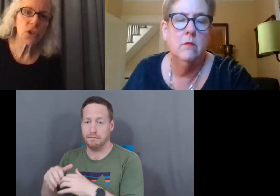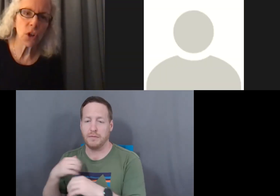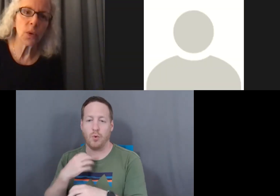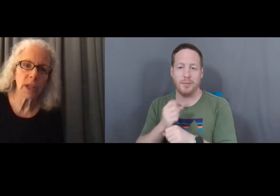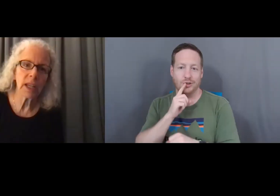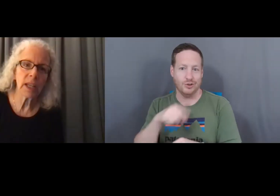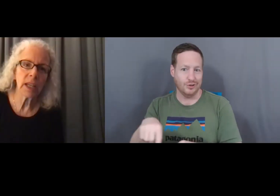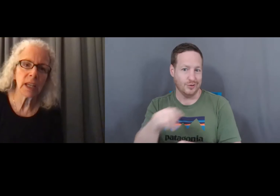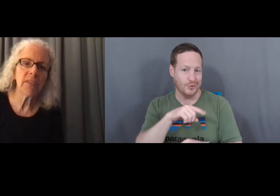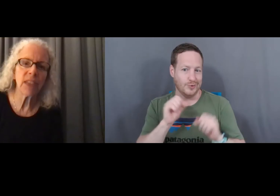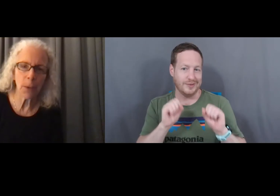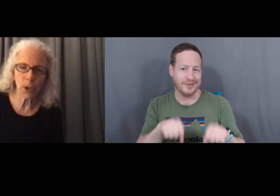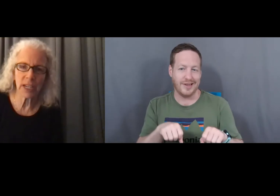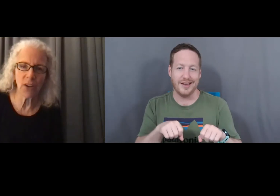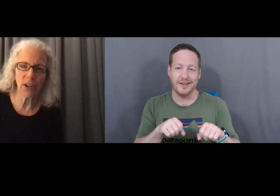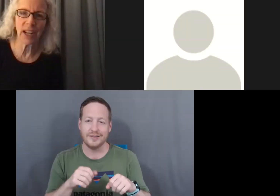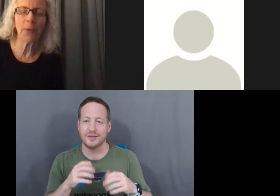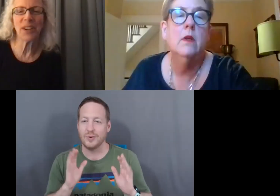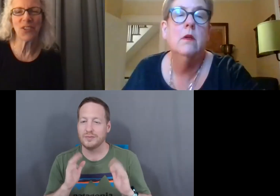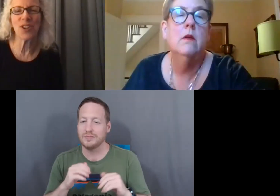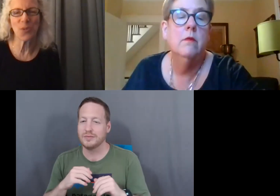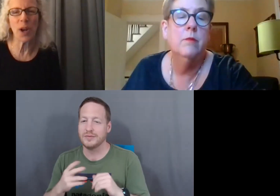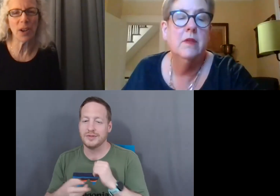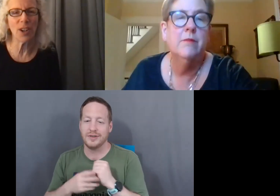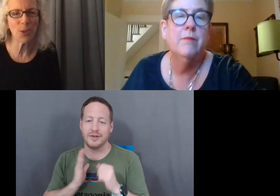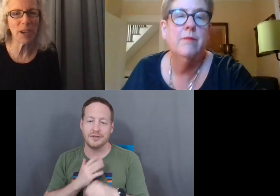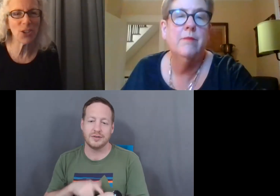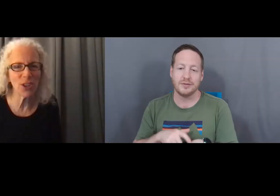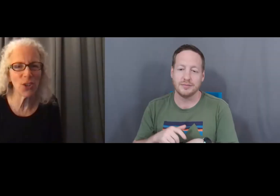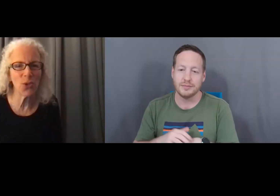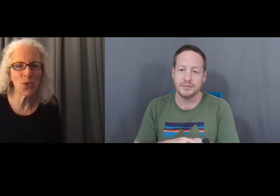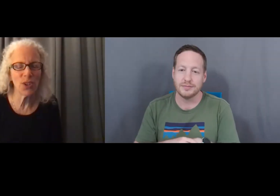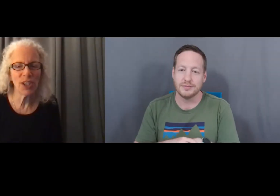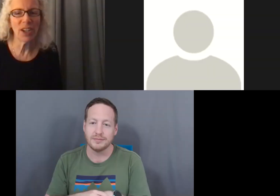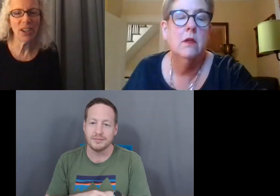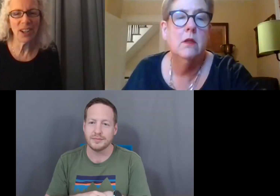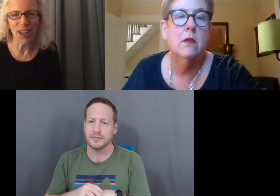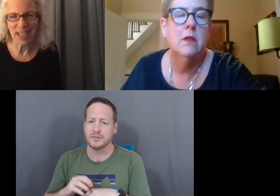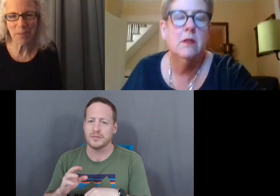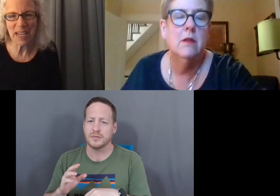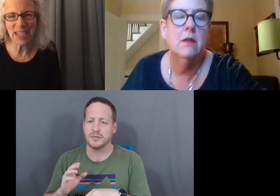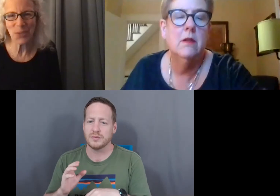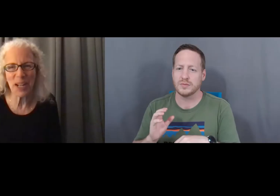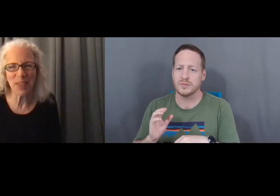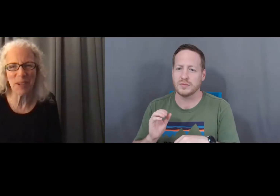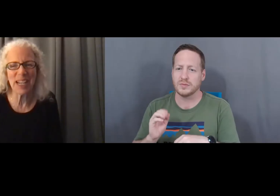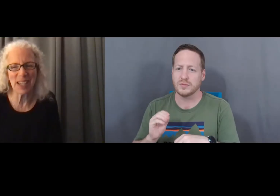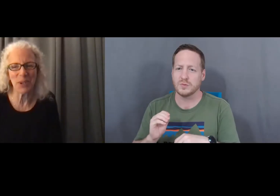So if that worked out, I would of course want to also make sure that you all can make it as well, because I want to save